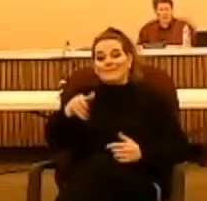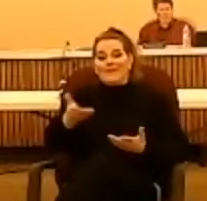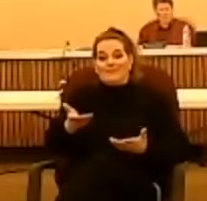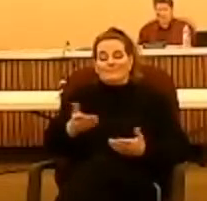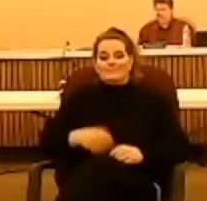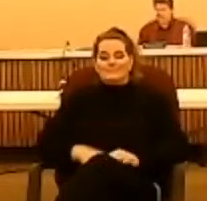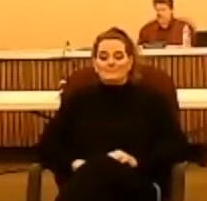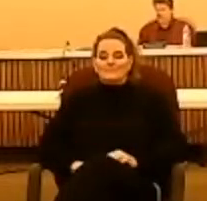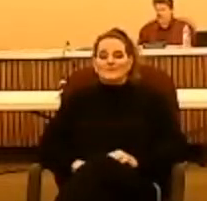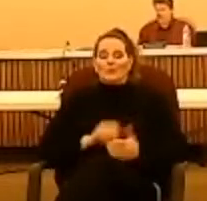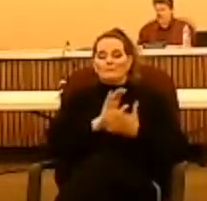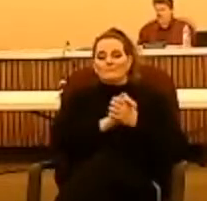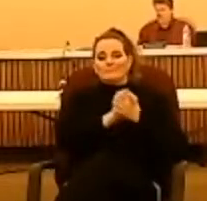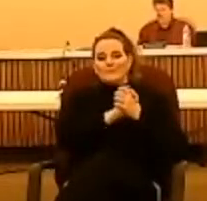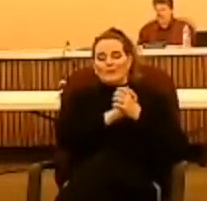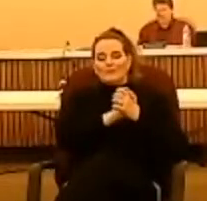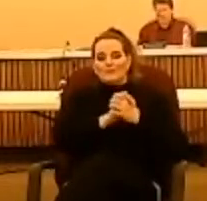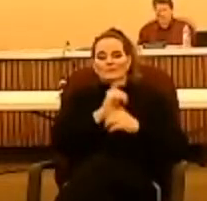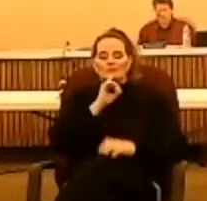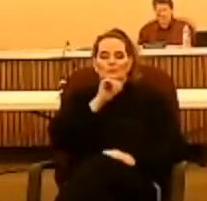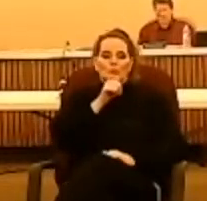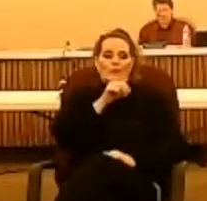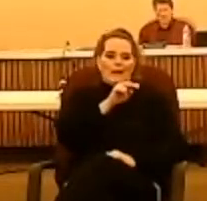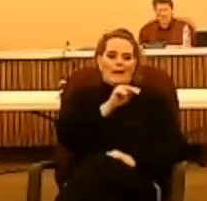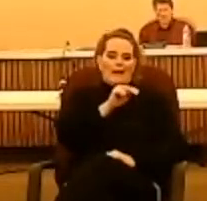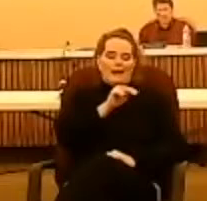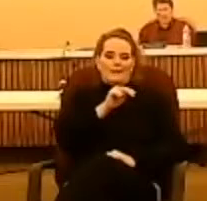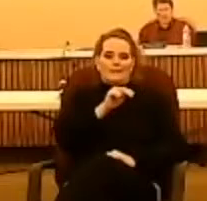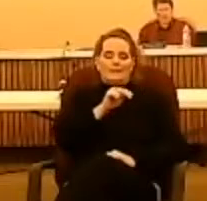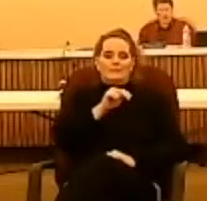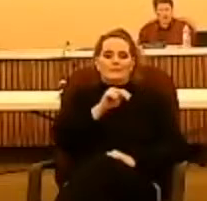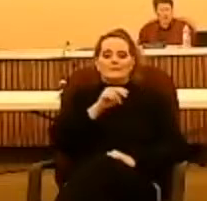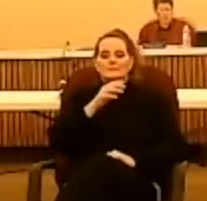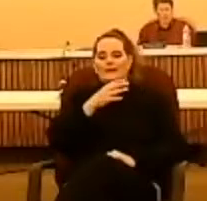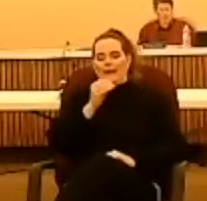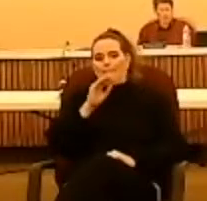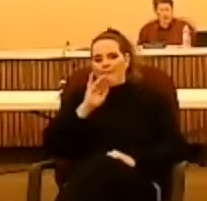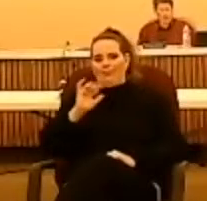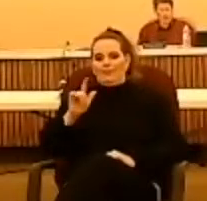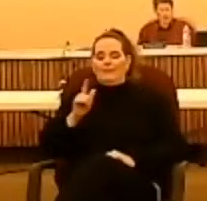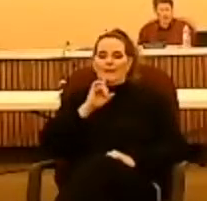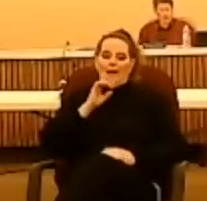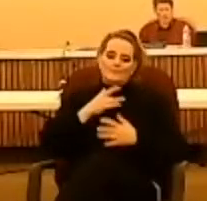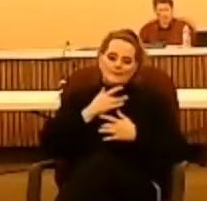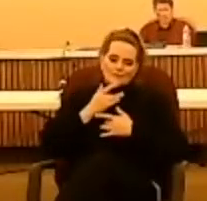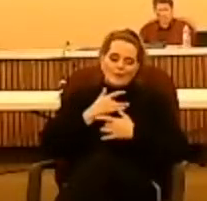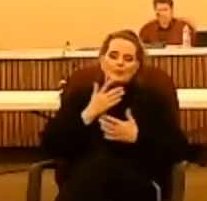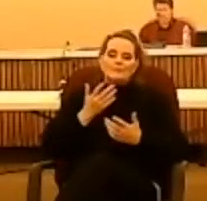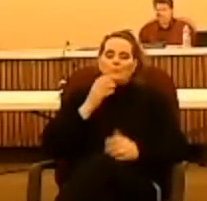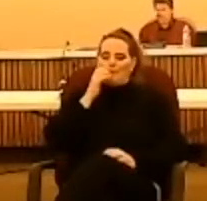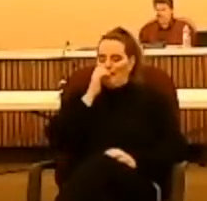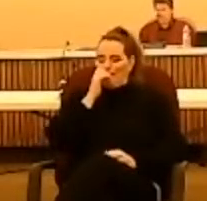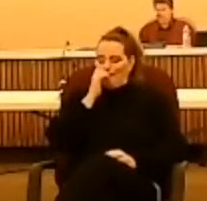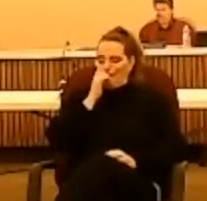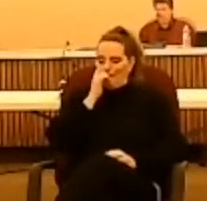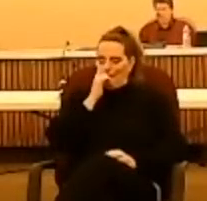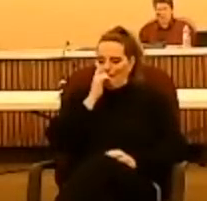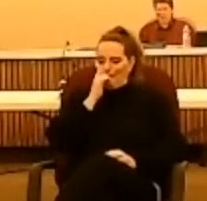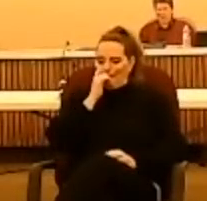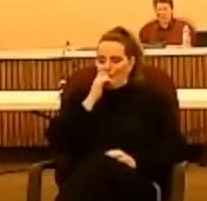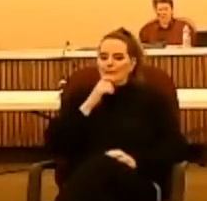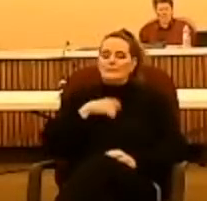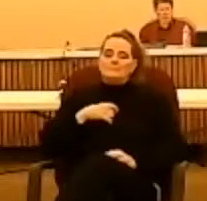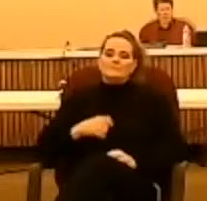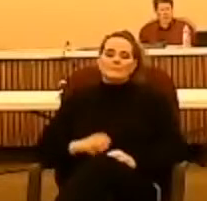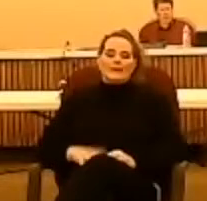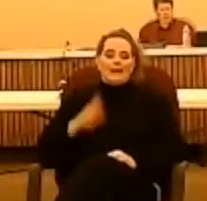So kudos to Ann and Bill, and like I said, I look forward. I know our historic